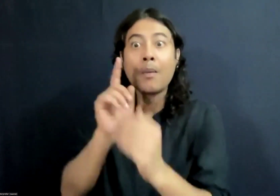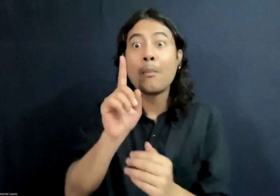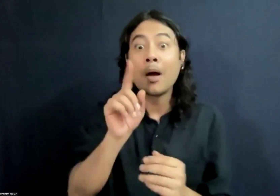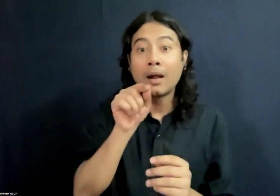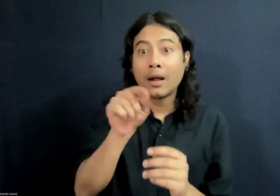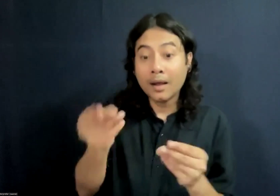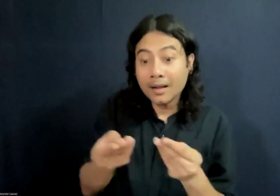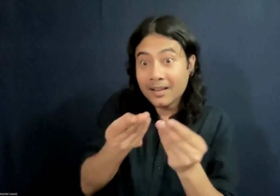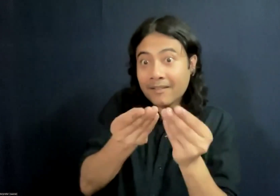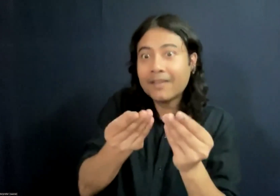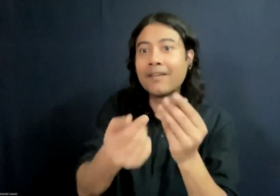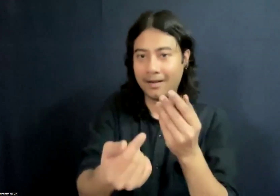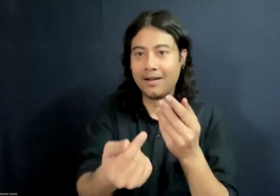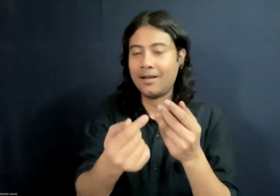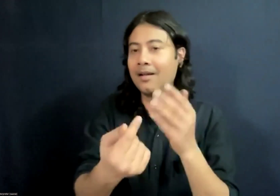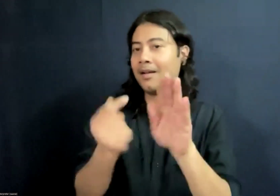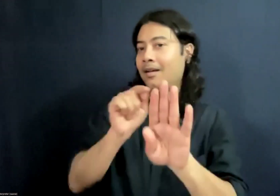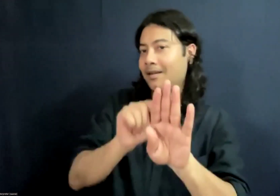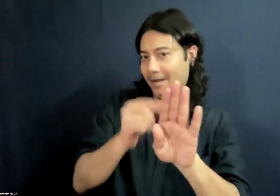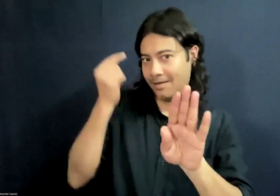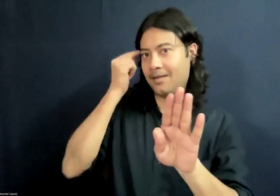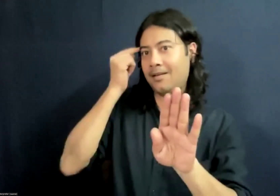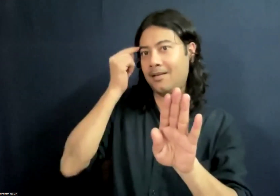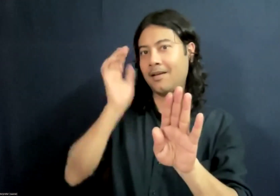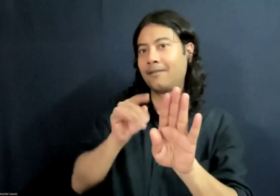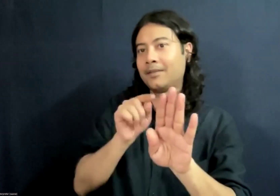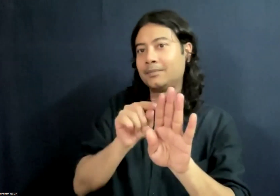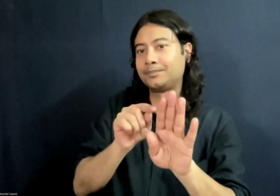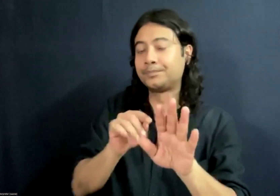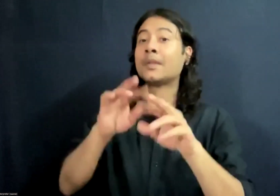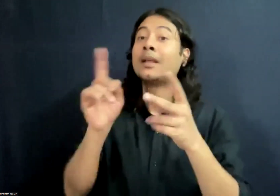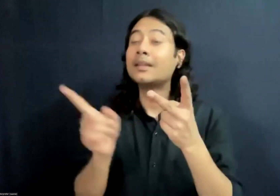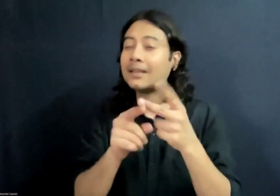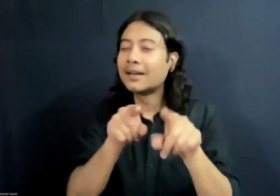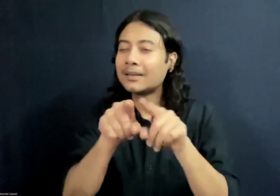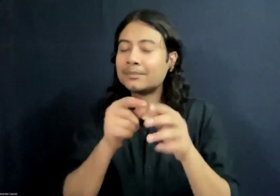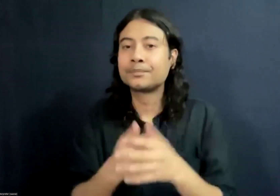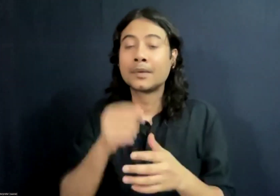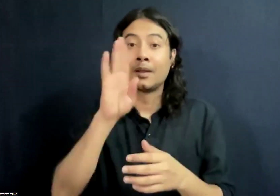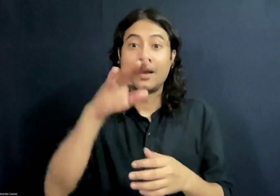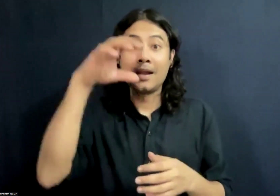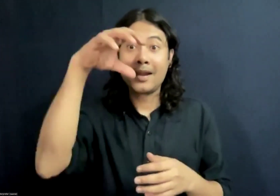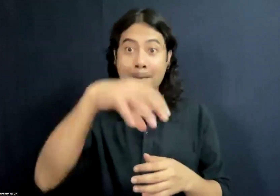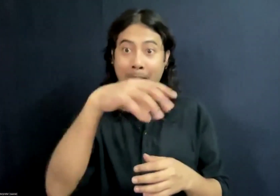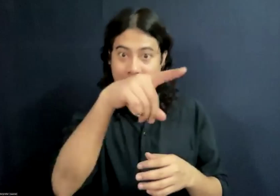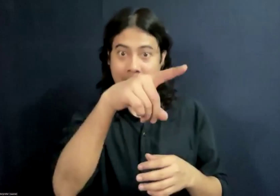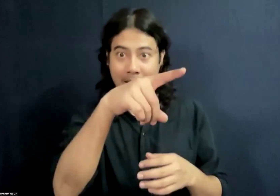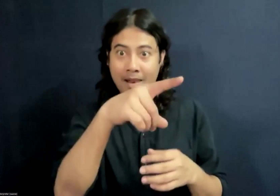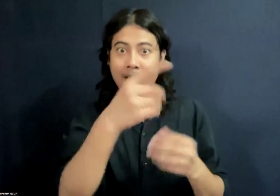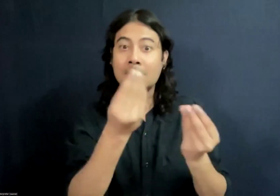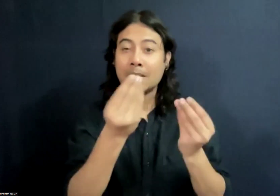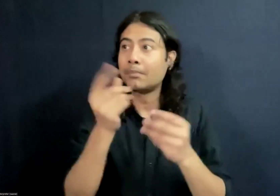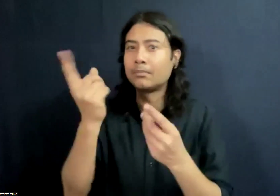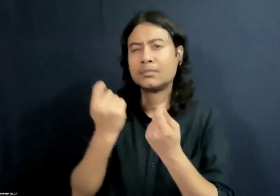temple and they will give money in the temple because they want a tax benefit. They'll say, oh, I have a lot of money. I